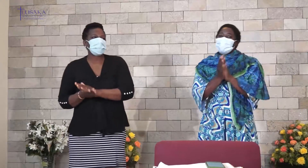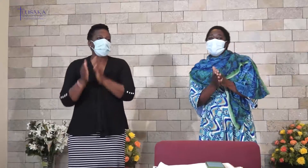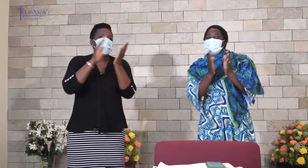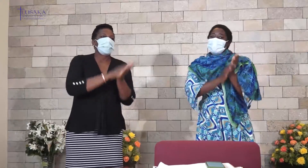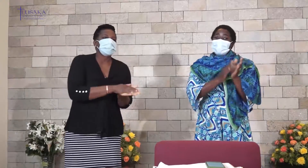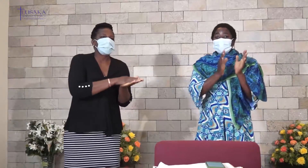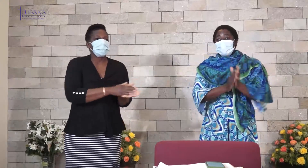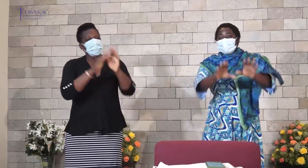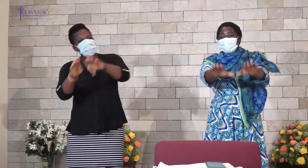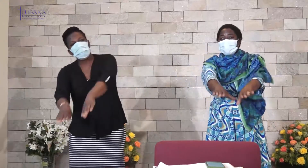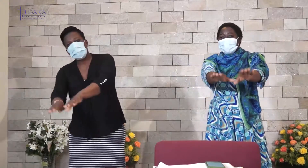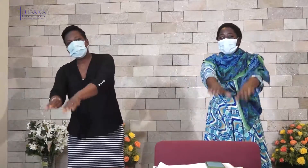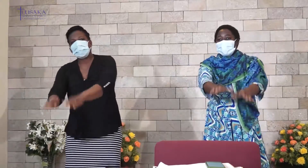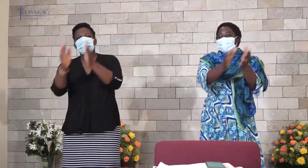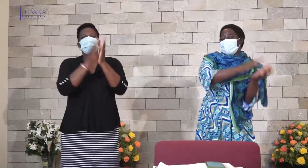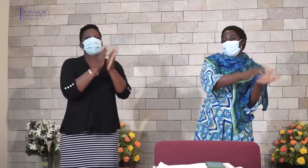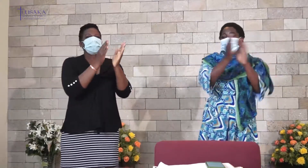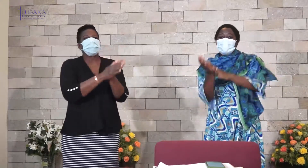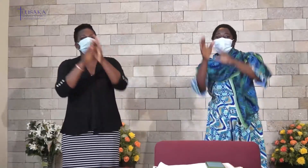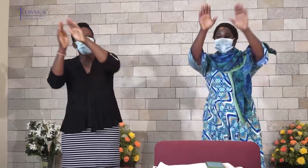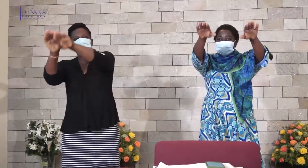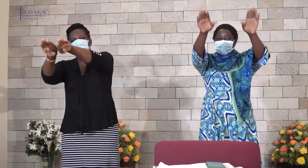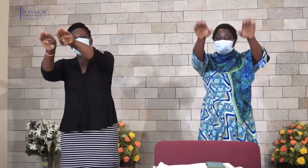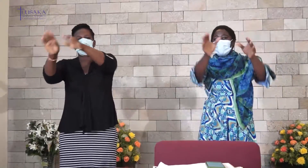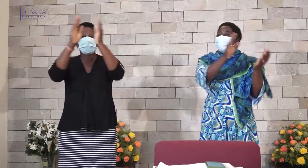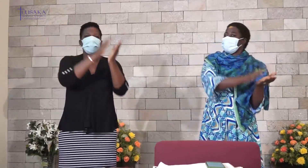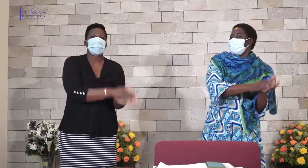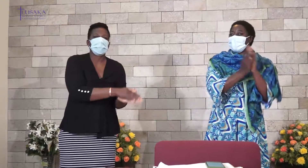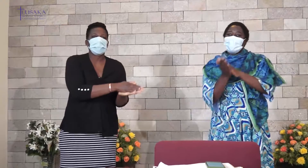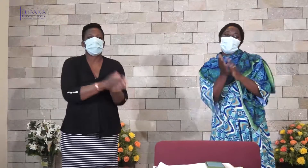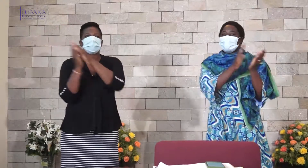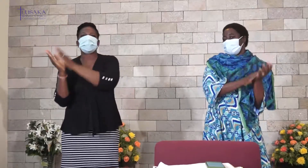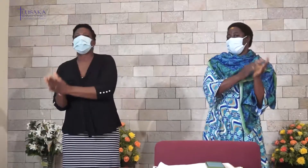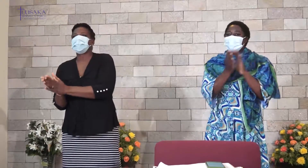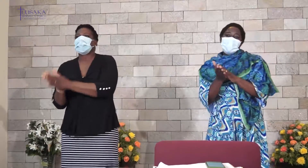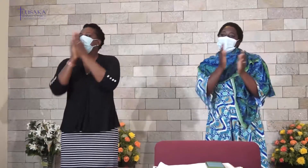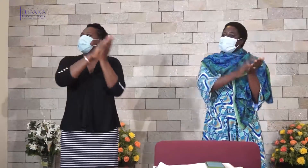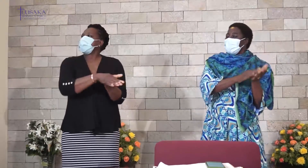Praise him. Praise him in the morning, praise him in the noontime.